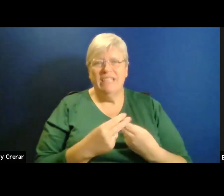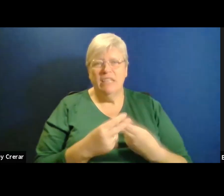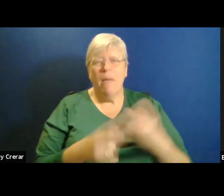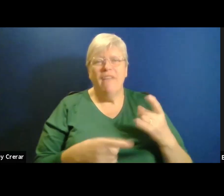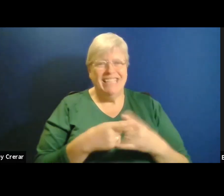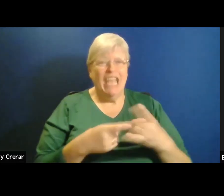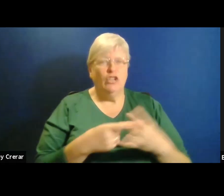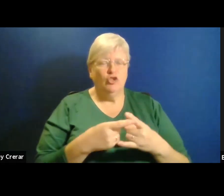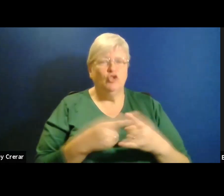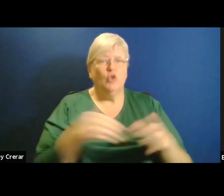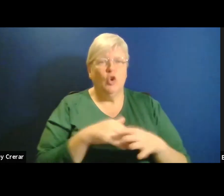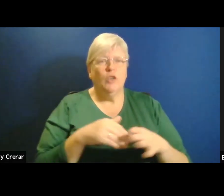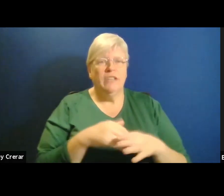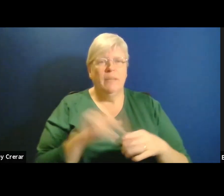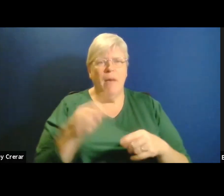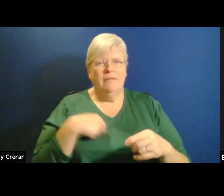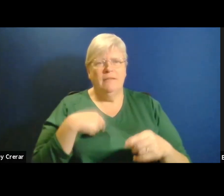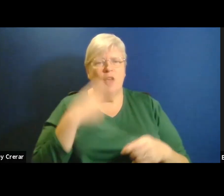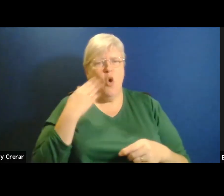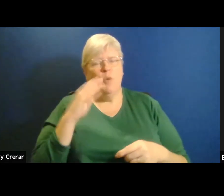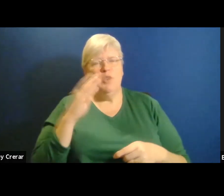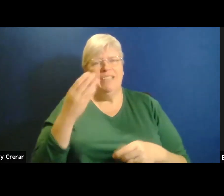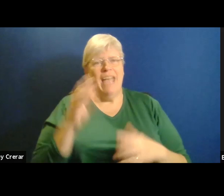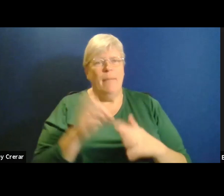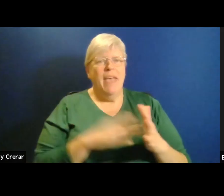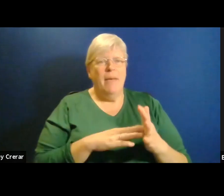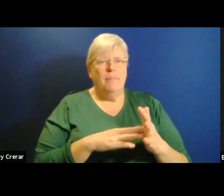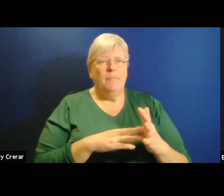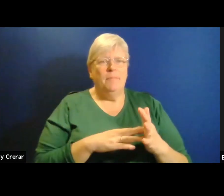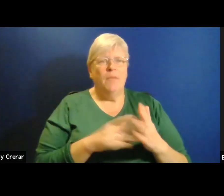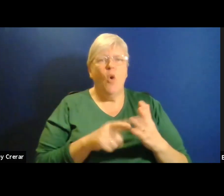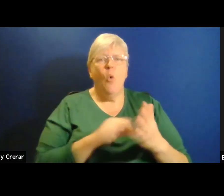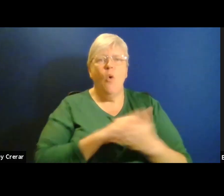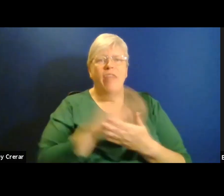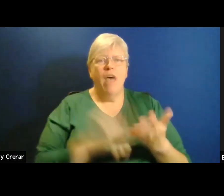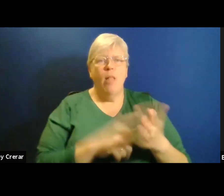it is nearly 9 p.m. Oath Law.